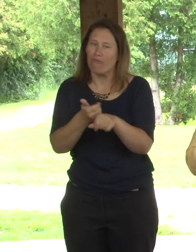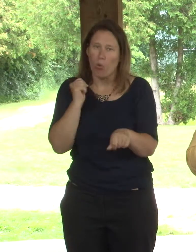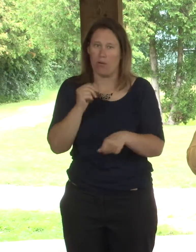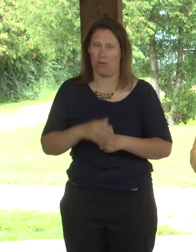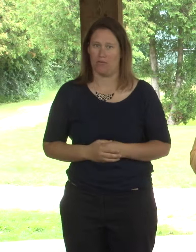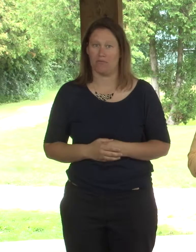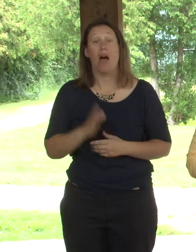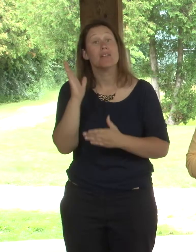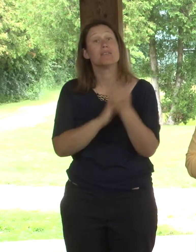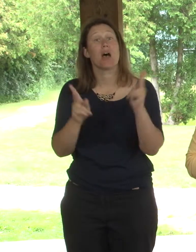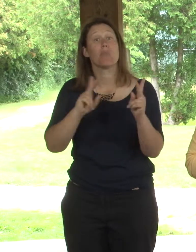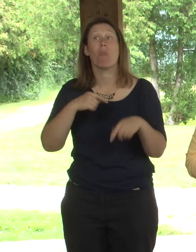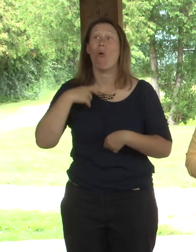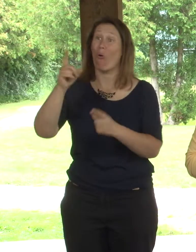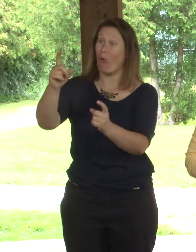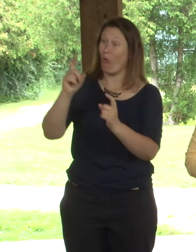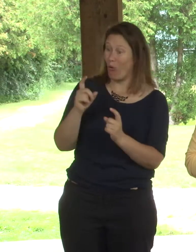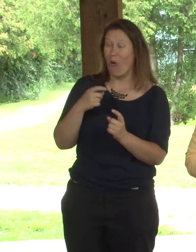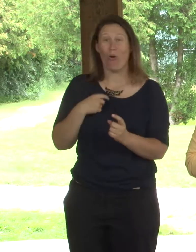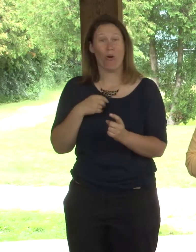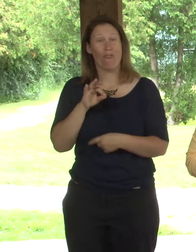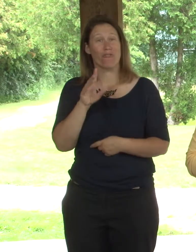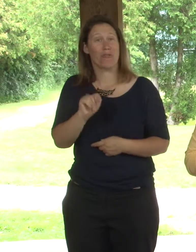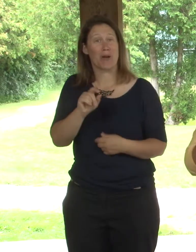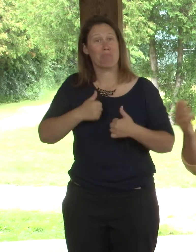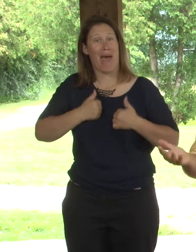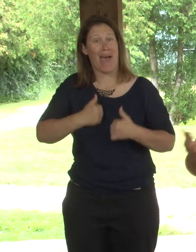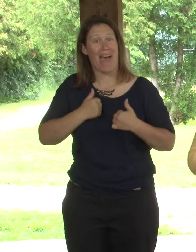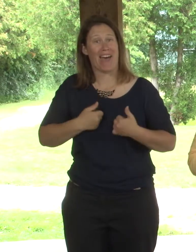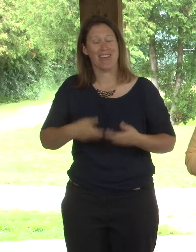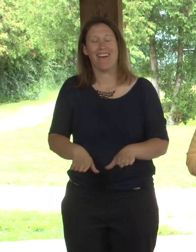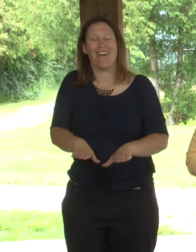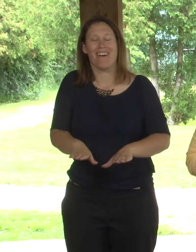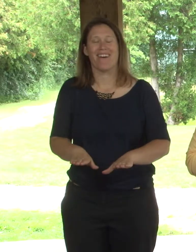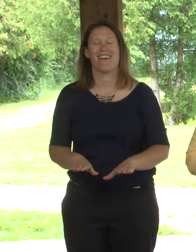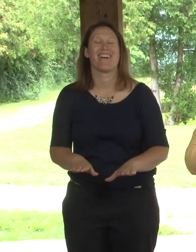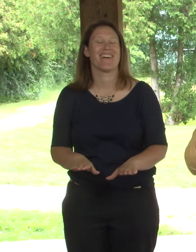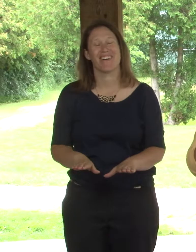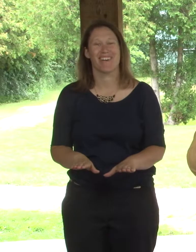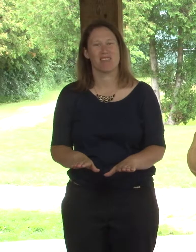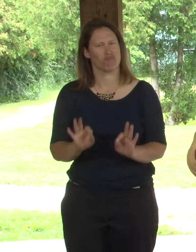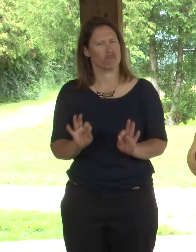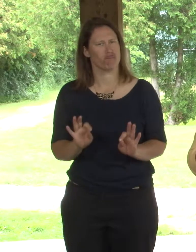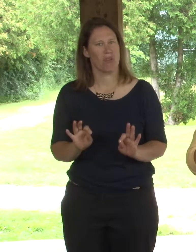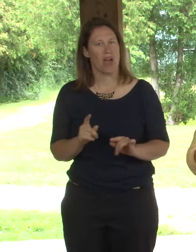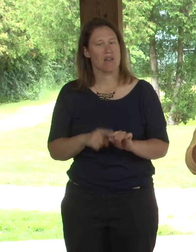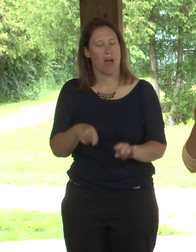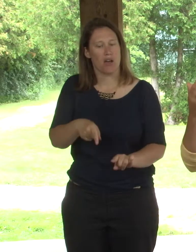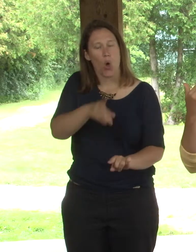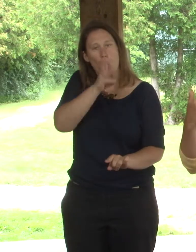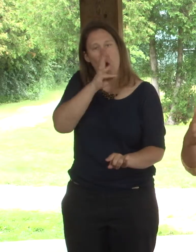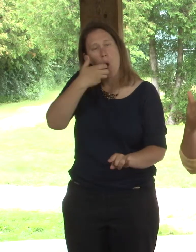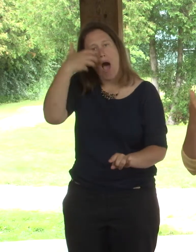and we may not test the water before we put our feet into it. We can put ourselves into jeopardy. So there's a lot of things that